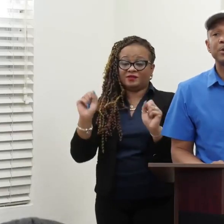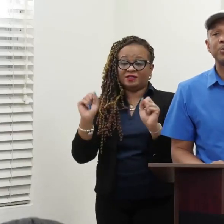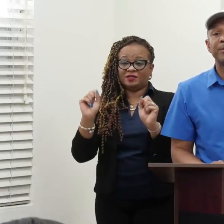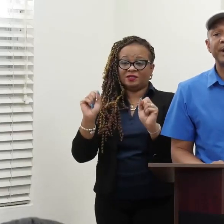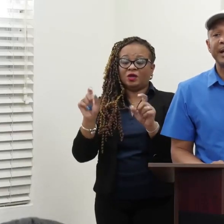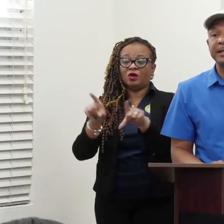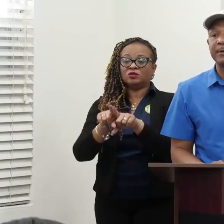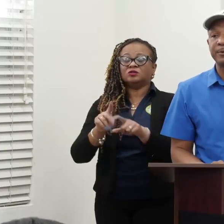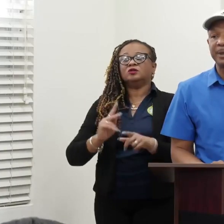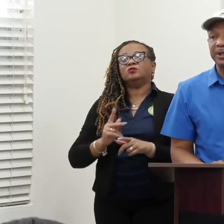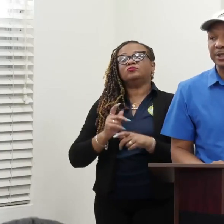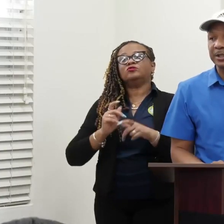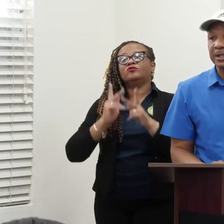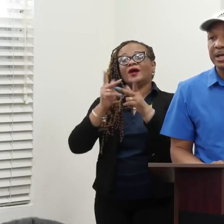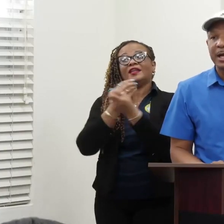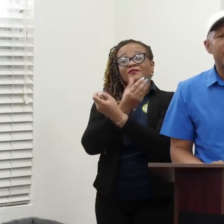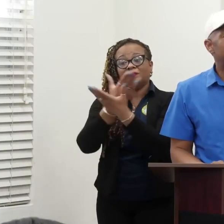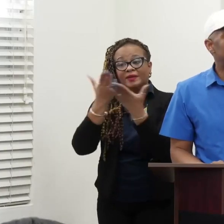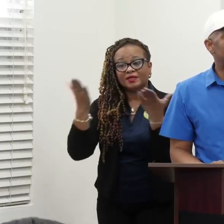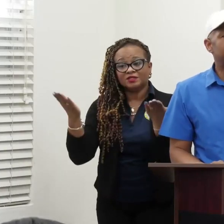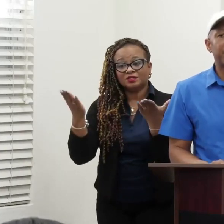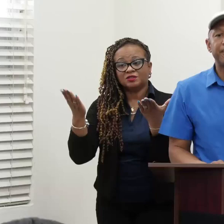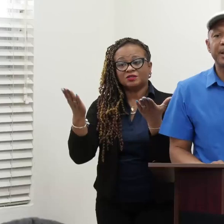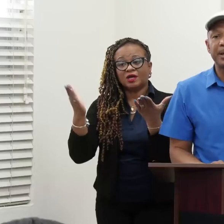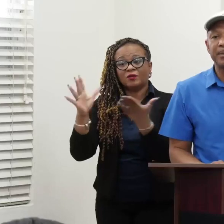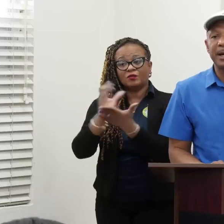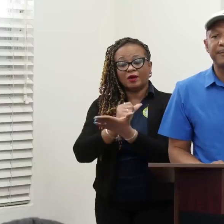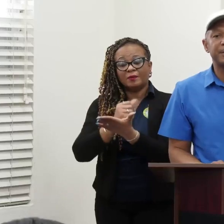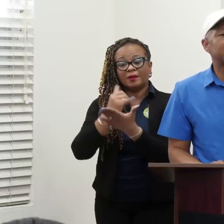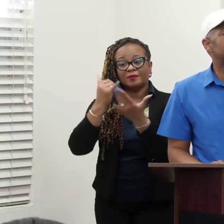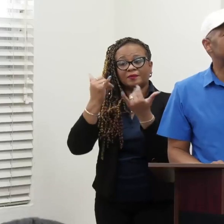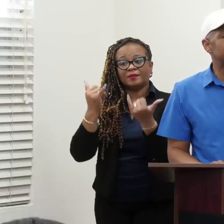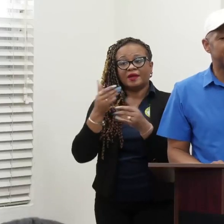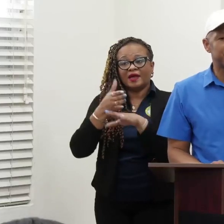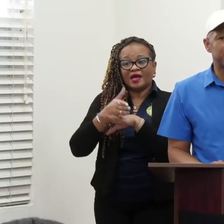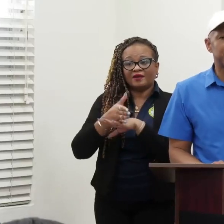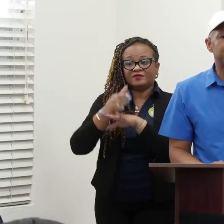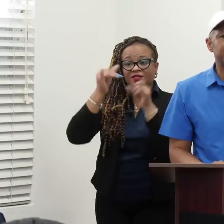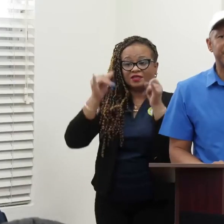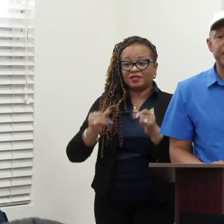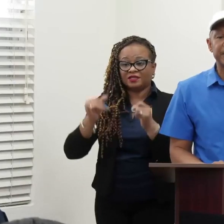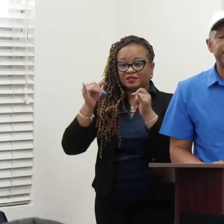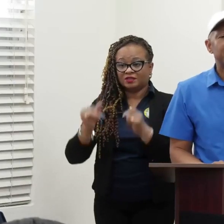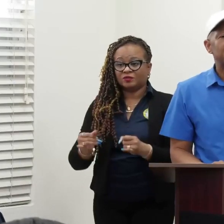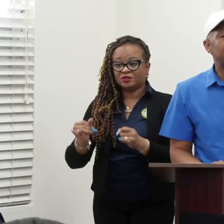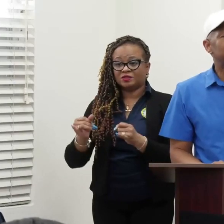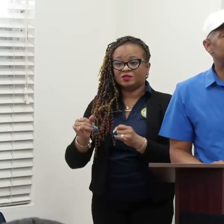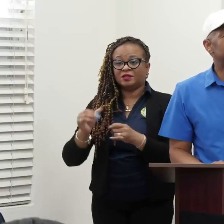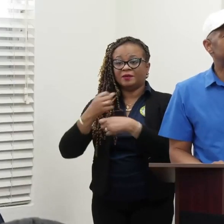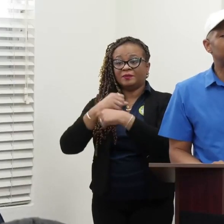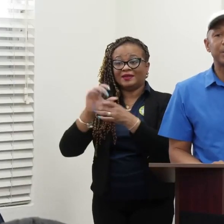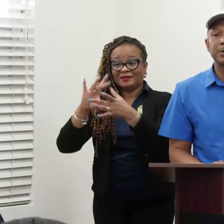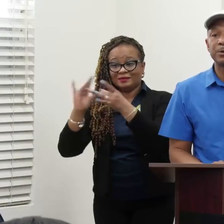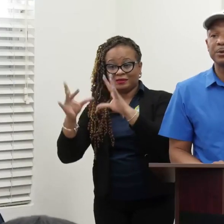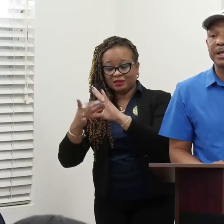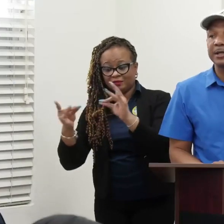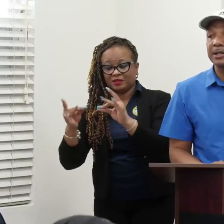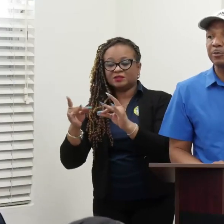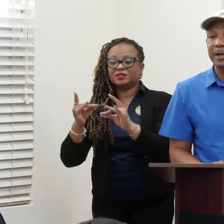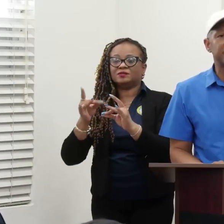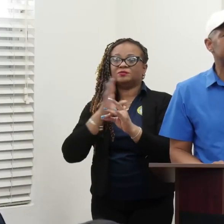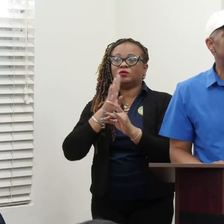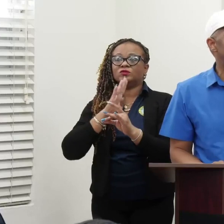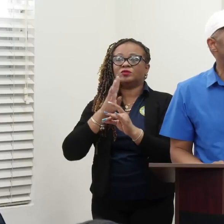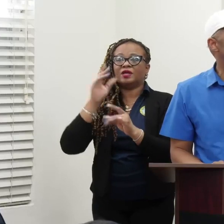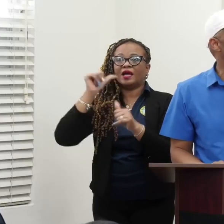and also provide information. I will wrap up after individuals would have spoken. I would have spoken to the